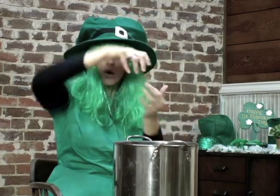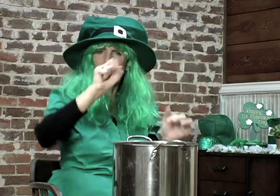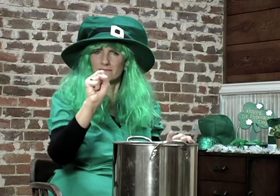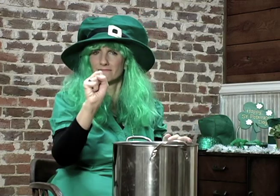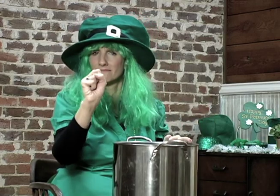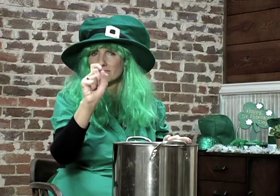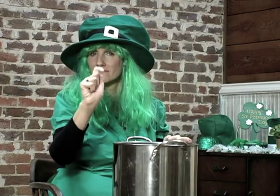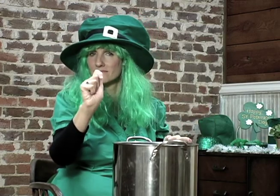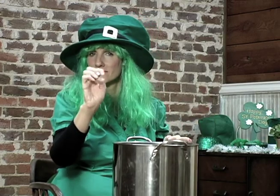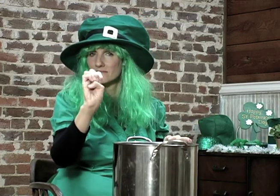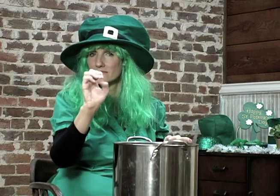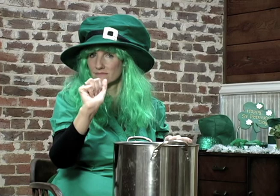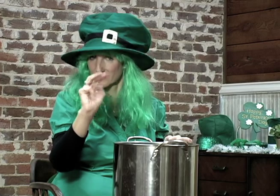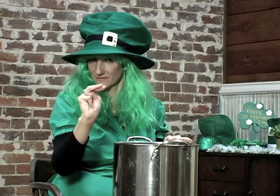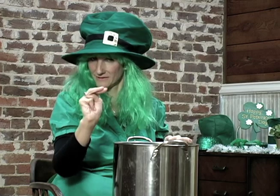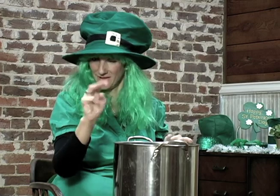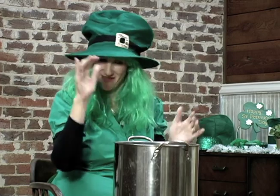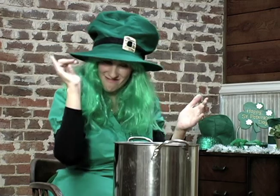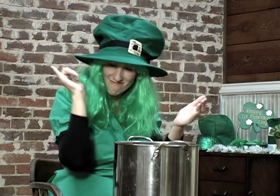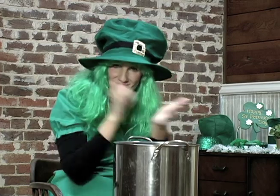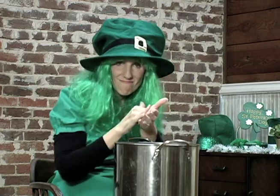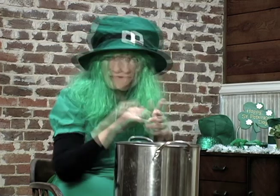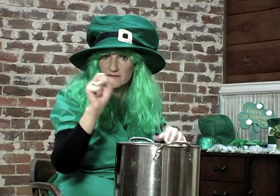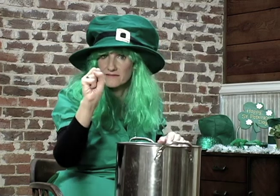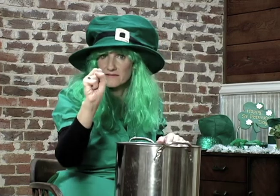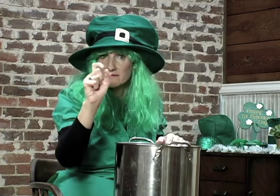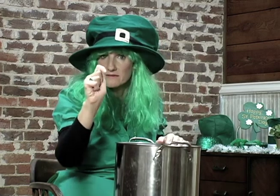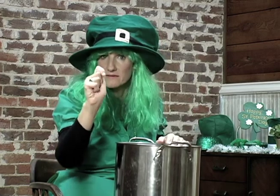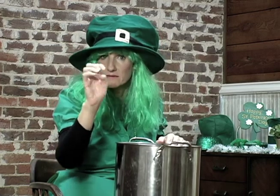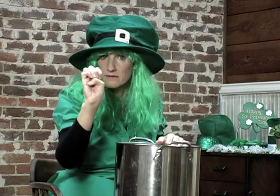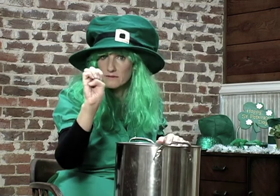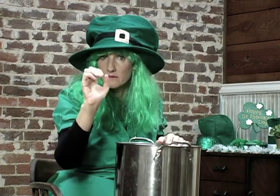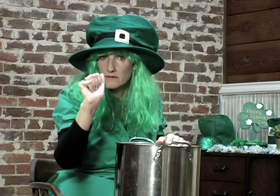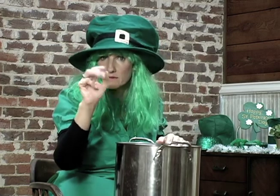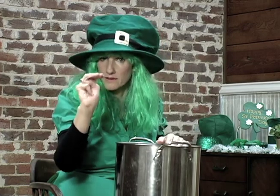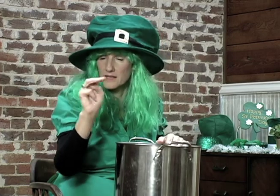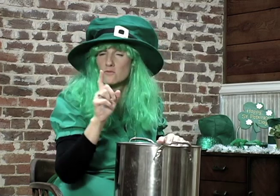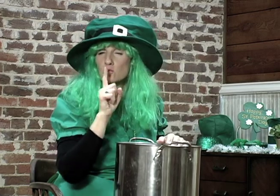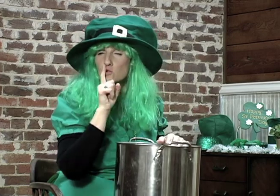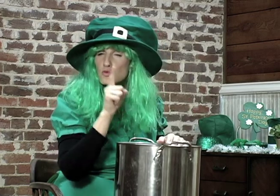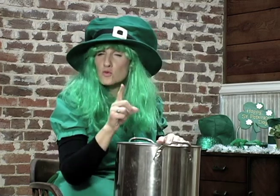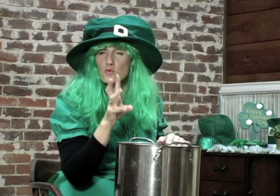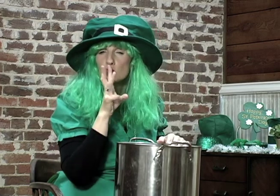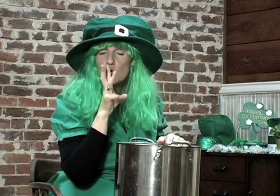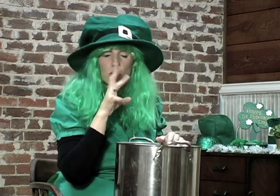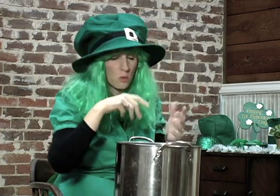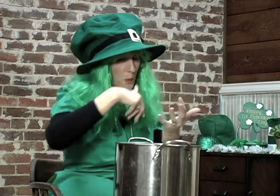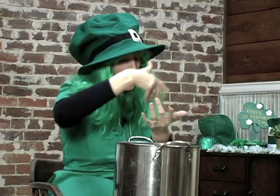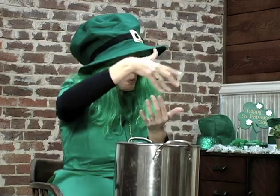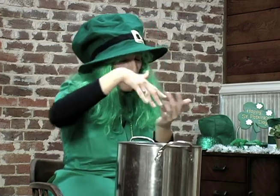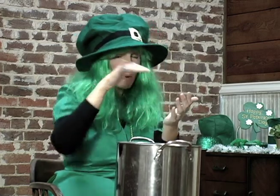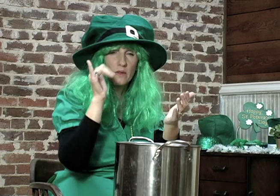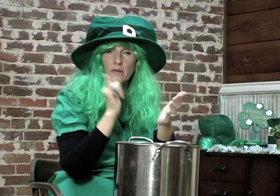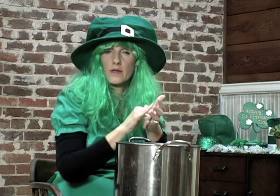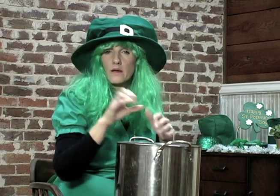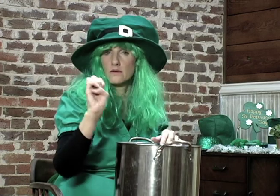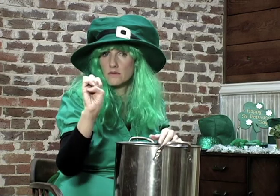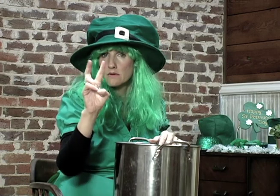steam rise. That steam is truly water